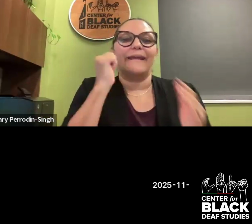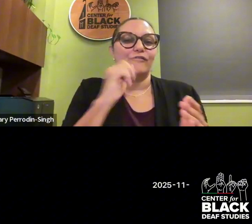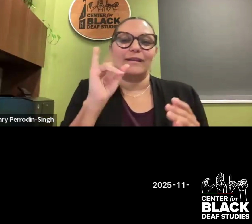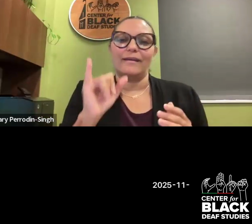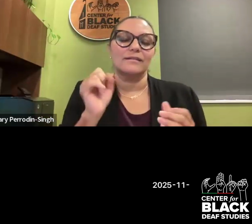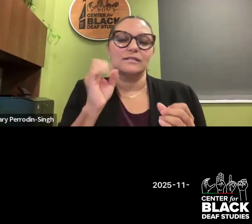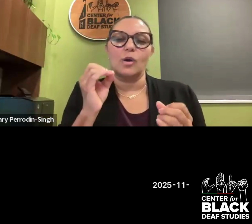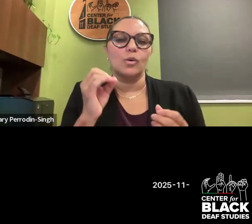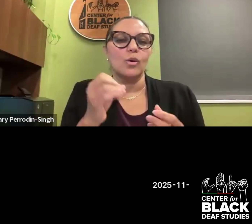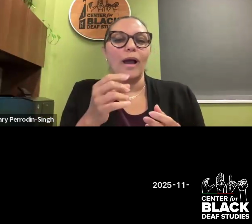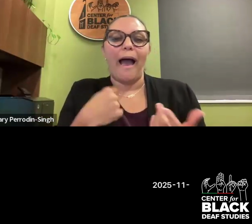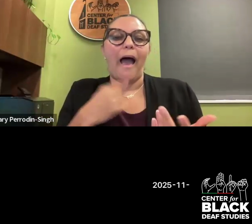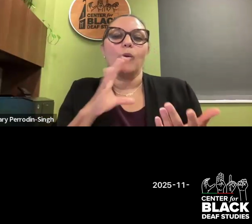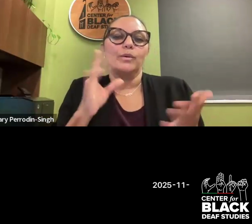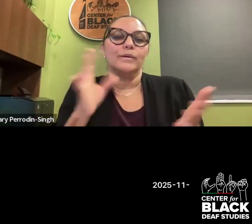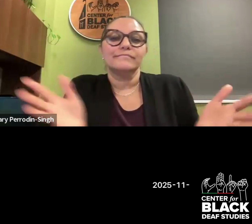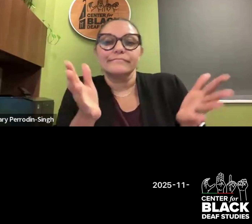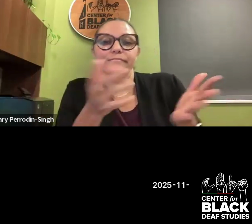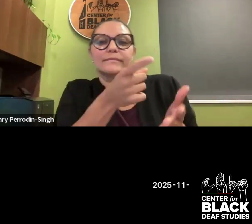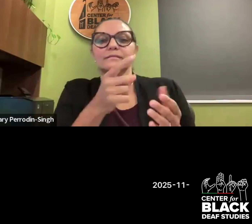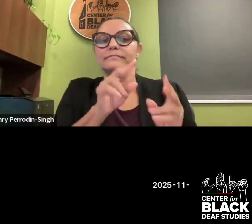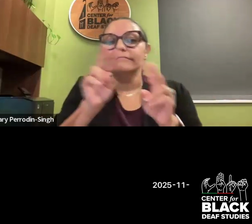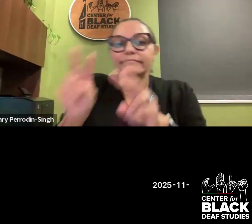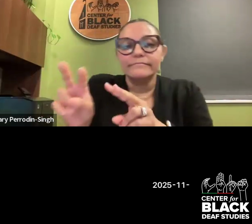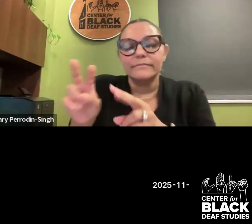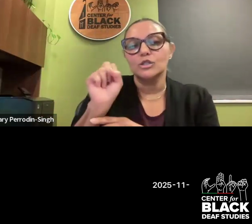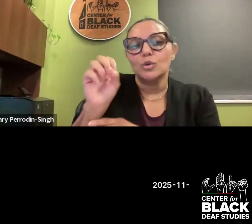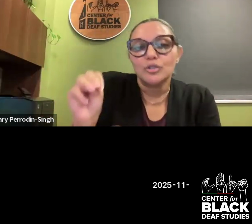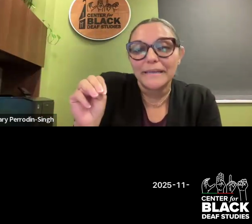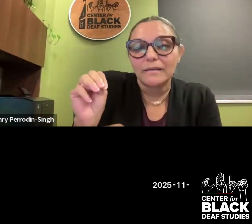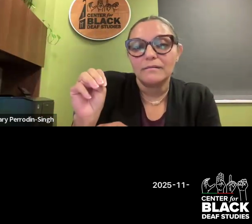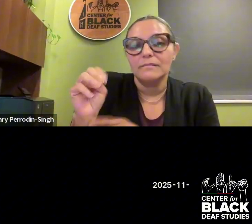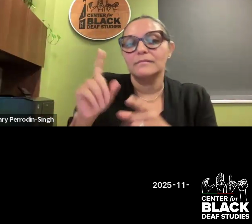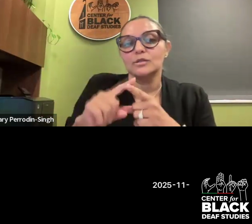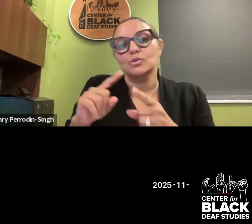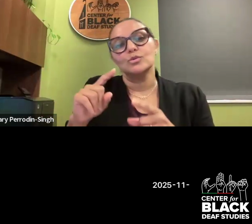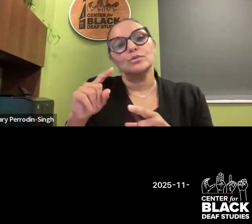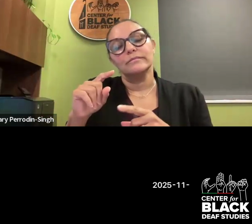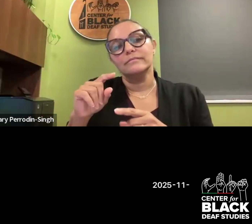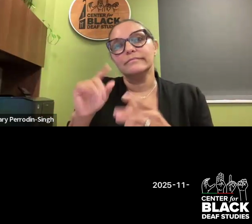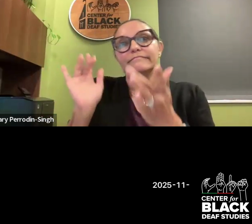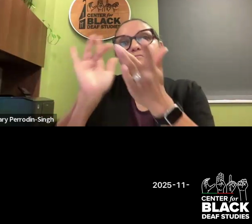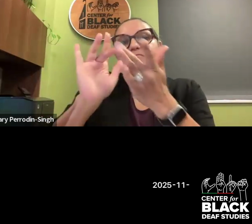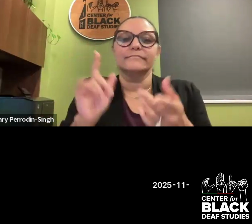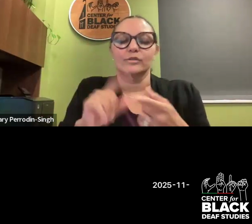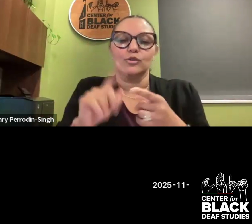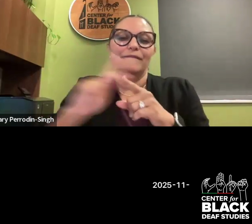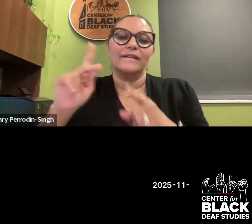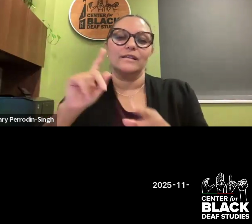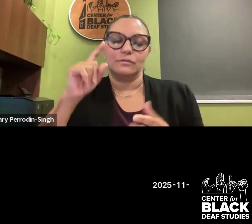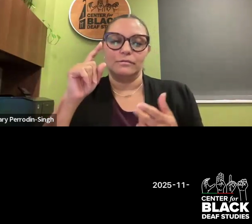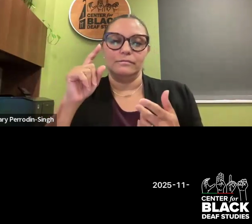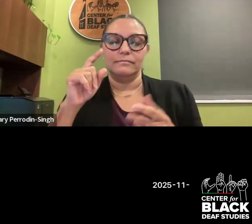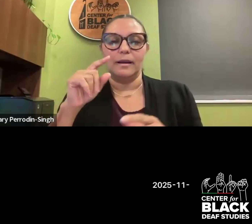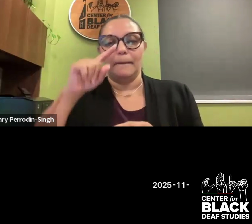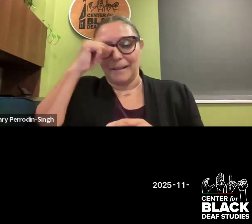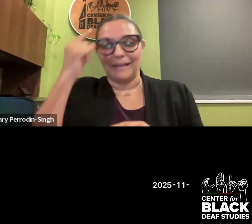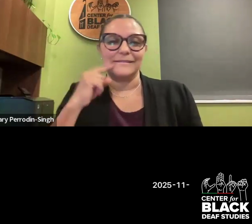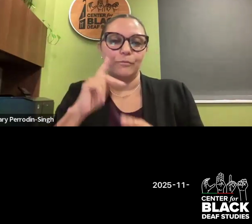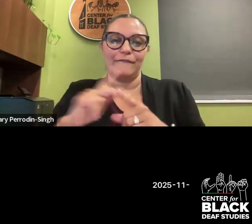time of age, and they're popping up more and more every day. So I continue to encourage parents to